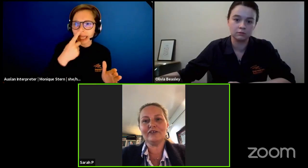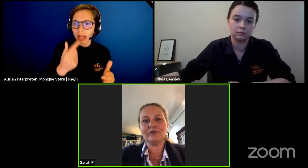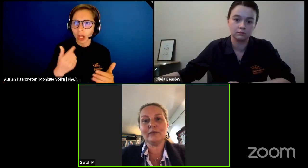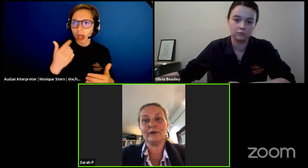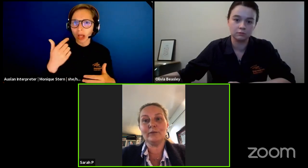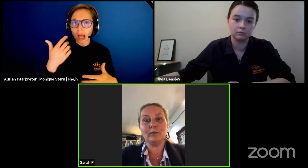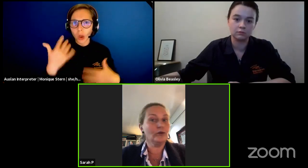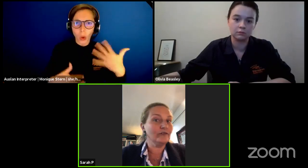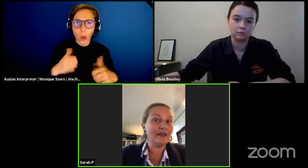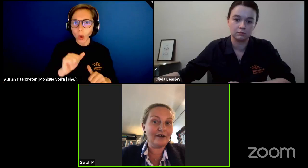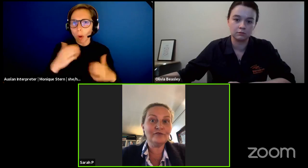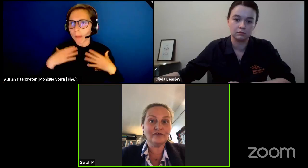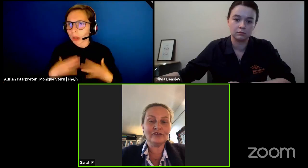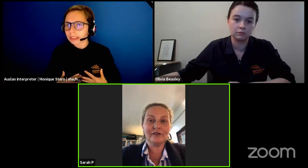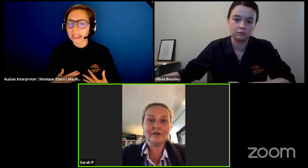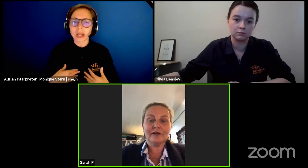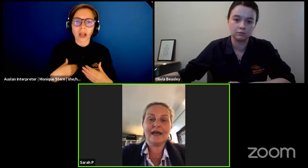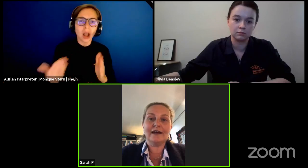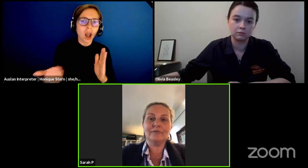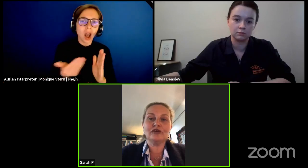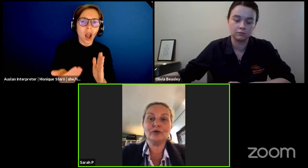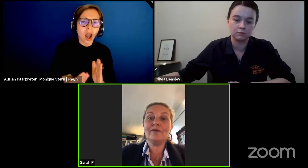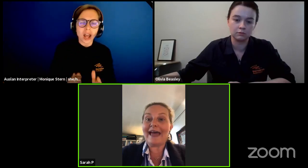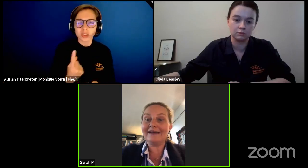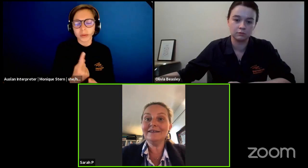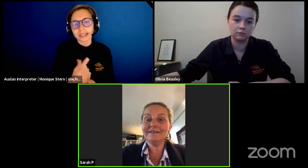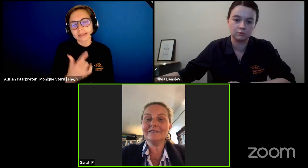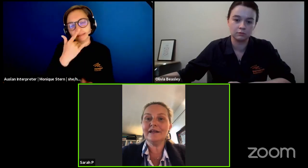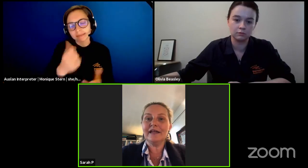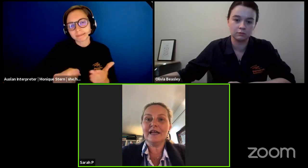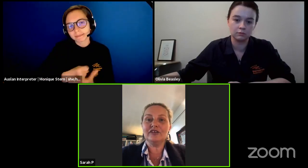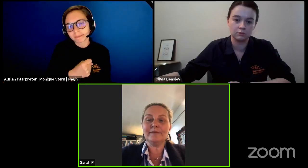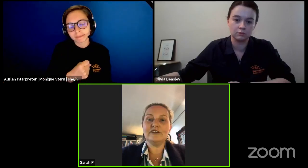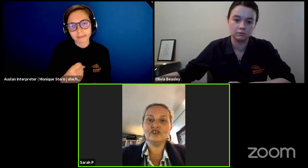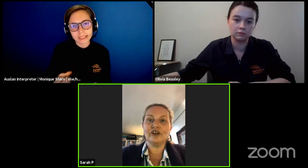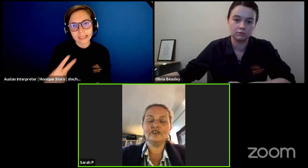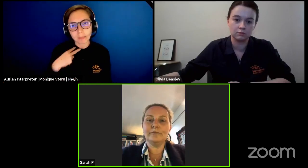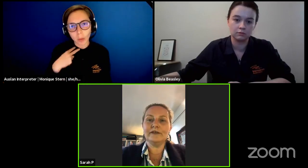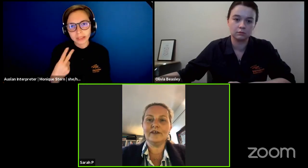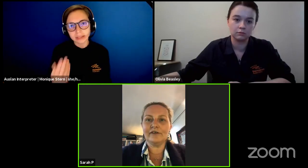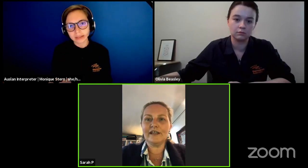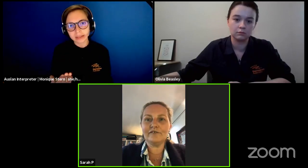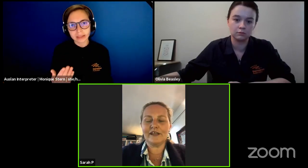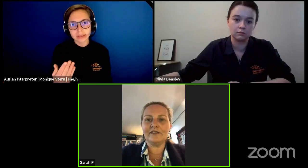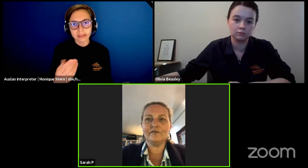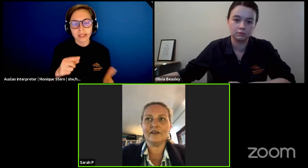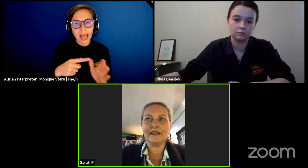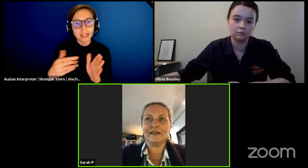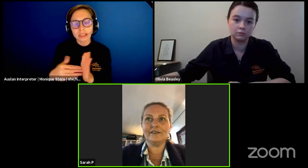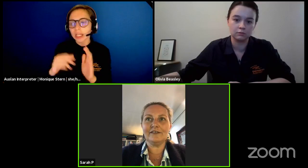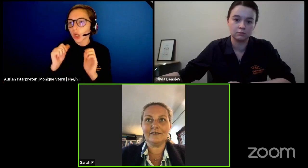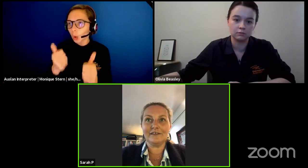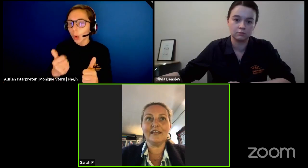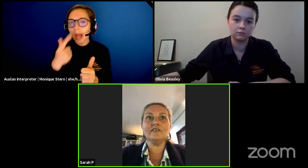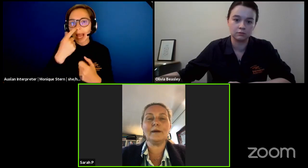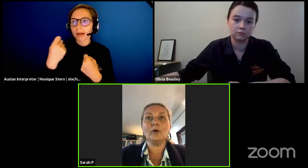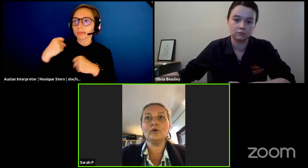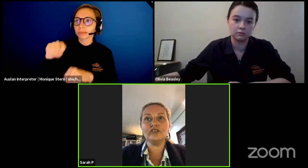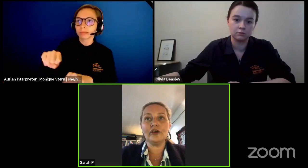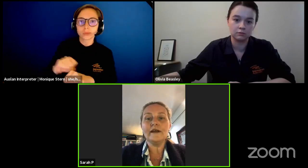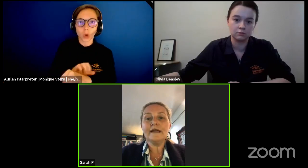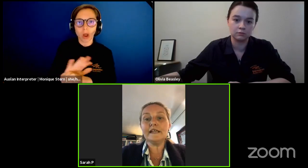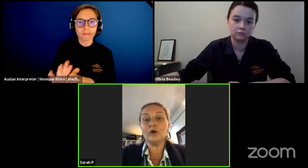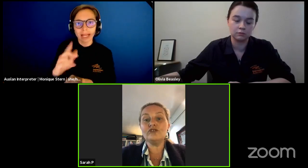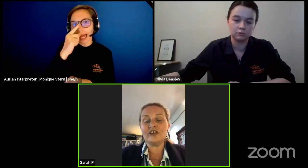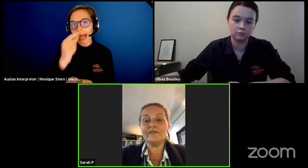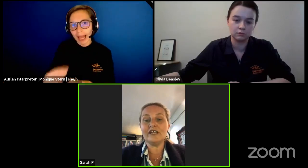that we would have loved to have had it. It has been shown to be very effective against disease, but